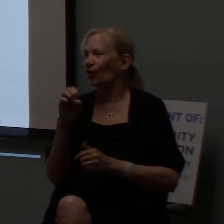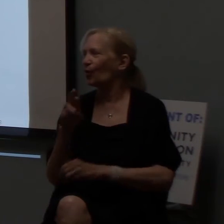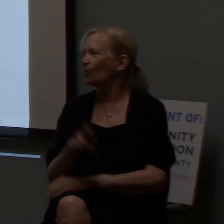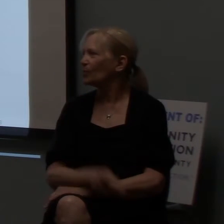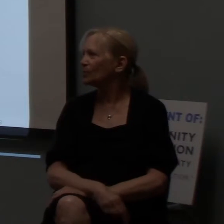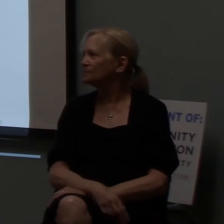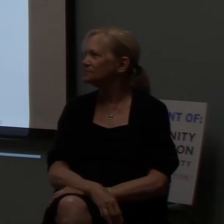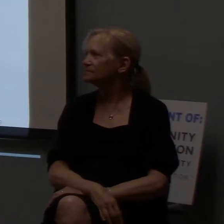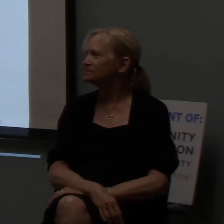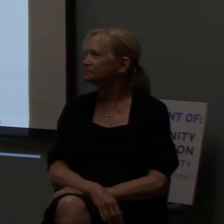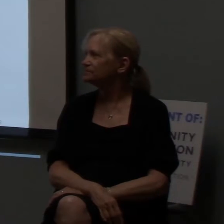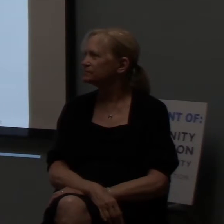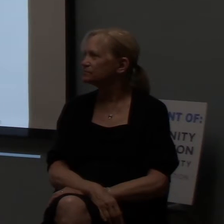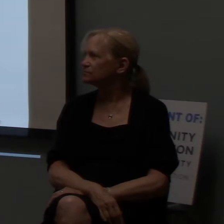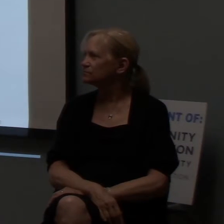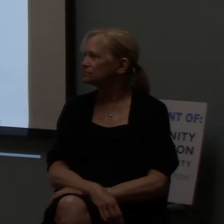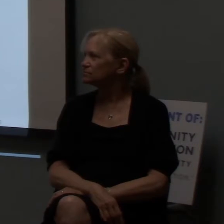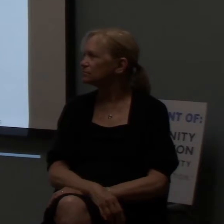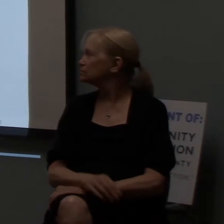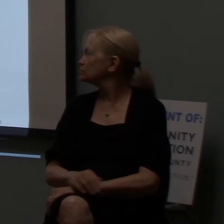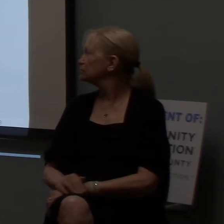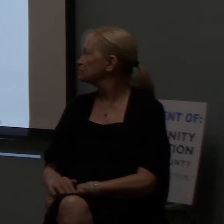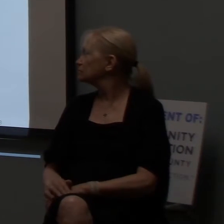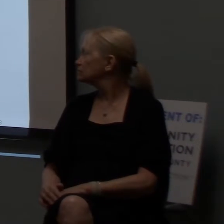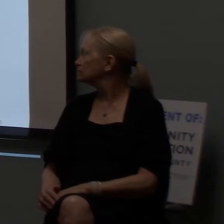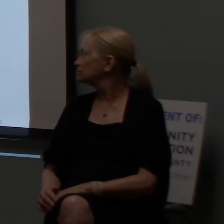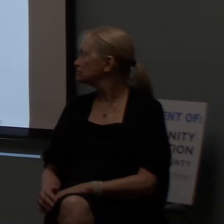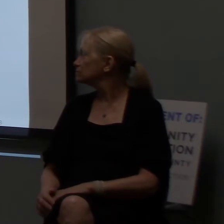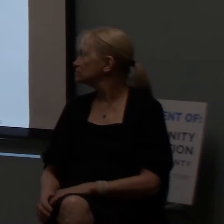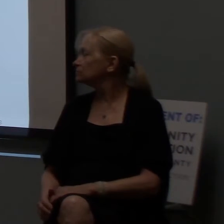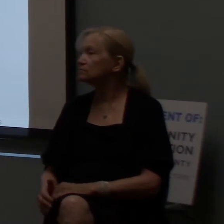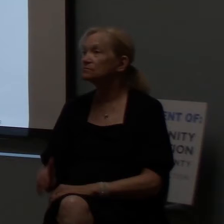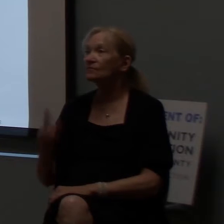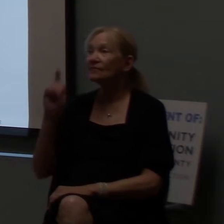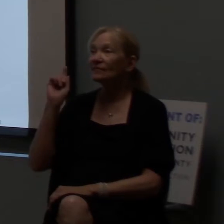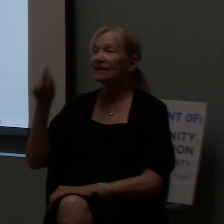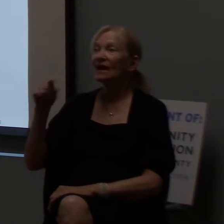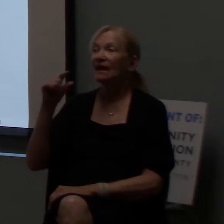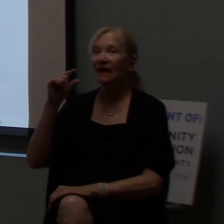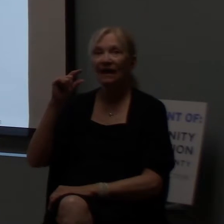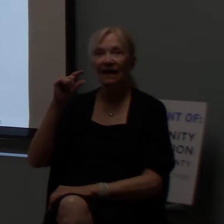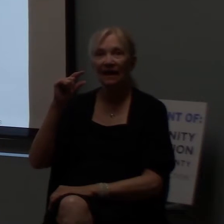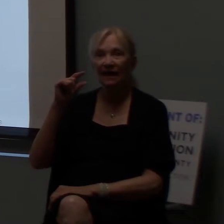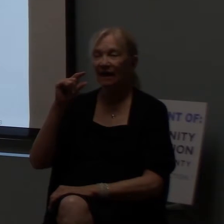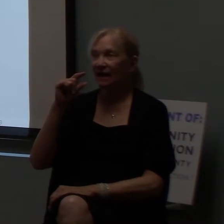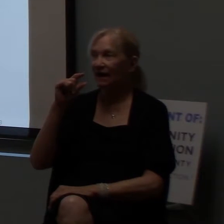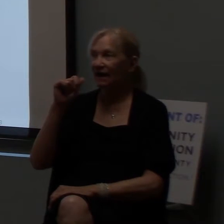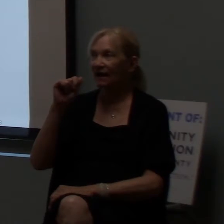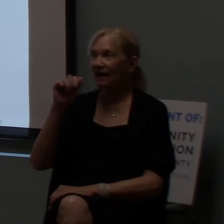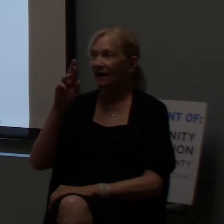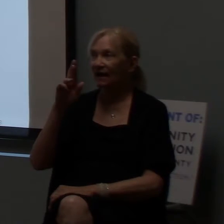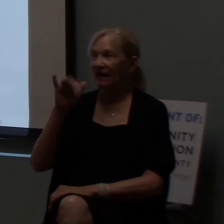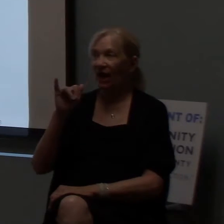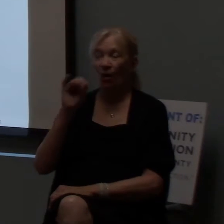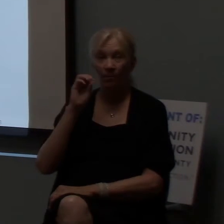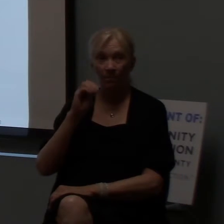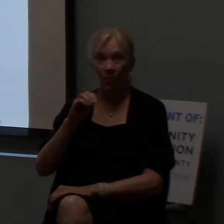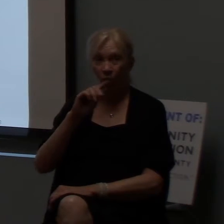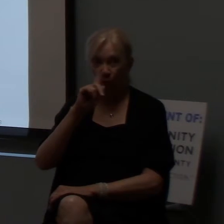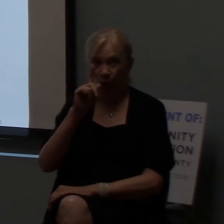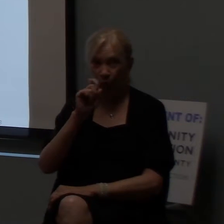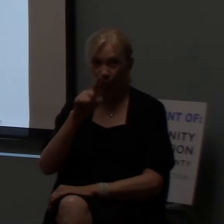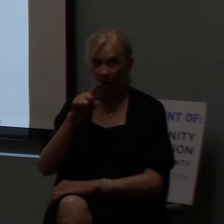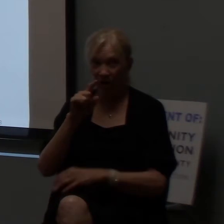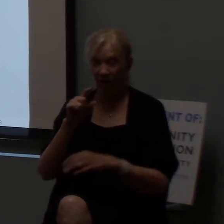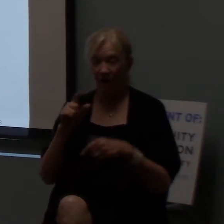that. discussion. Yeah. Okay, so let me just introduce Gary. He's become an expert on the process to put a question on the ballot asking voters about increasing from